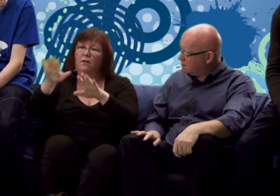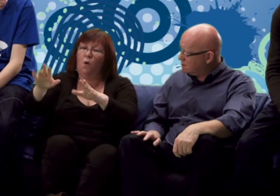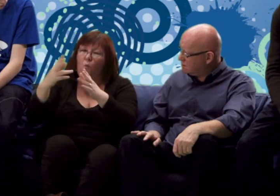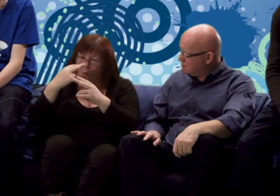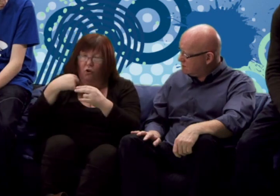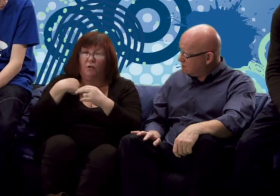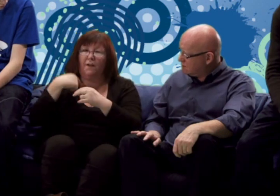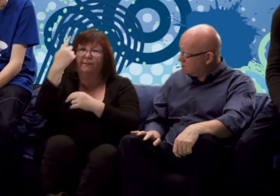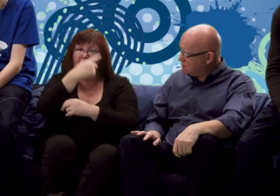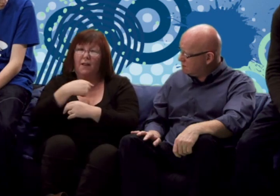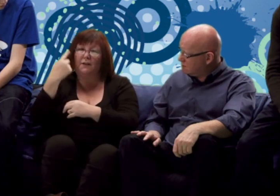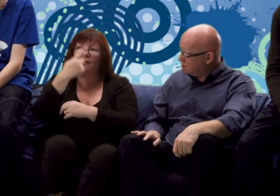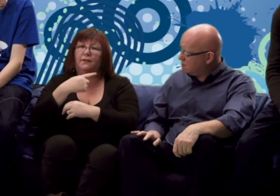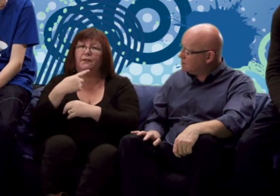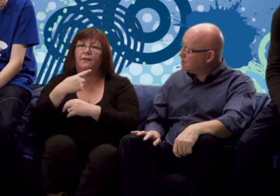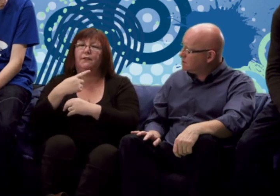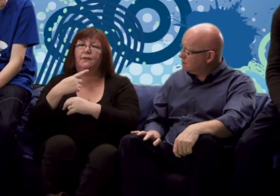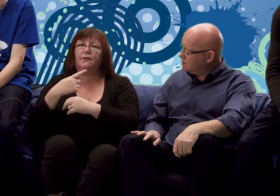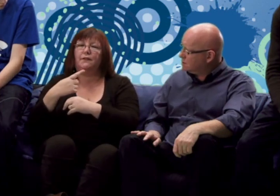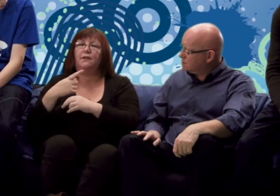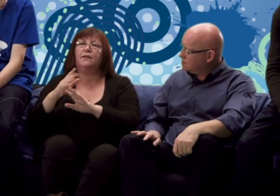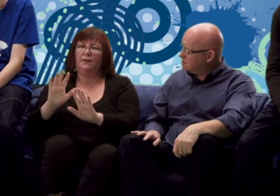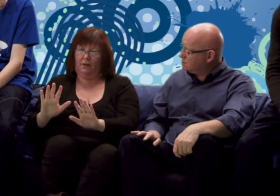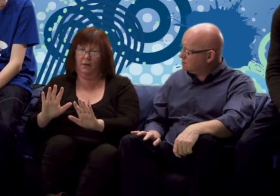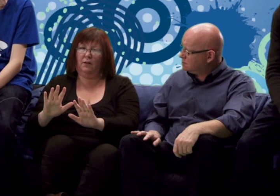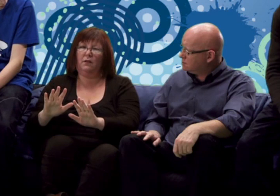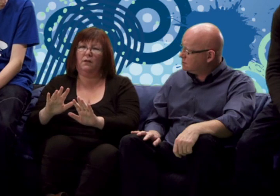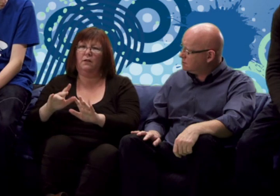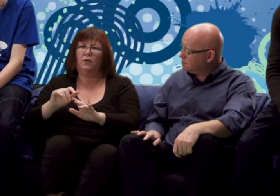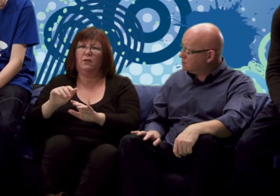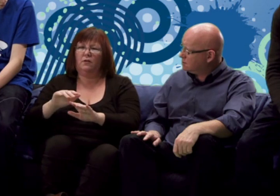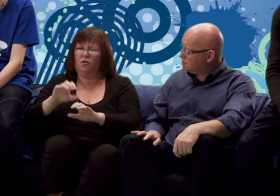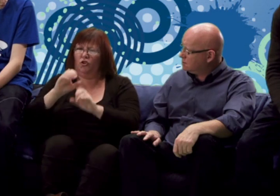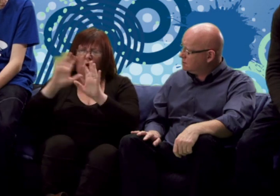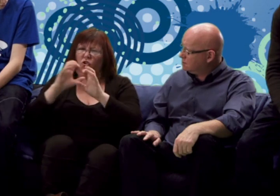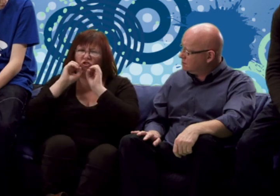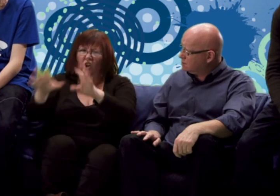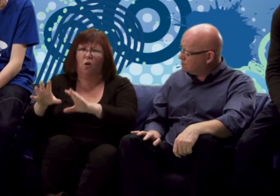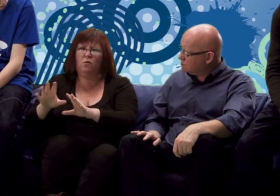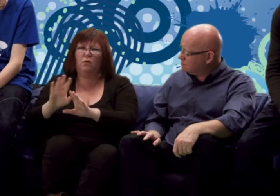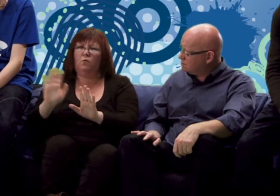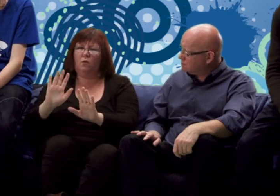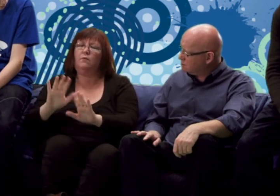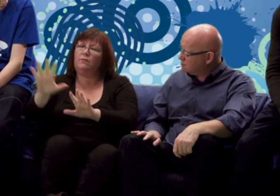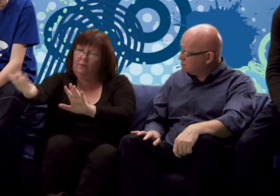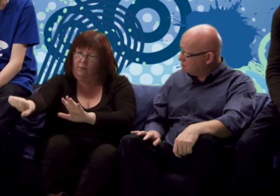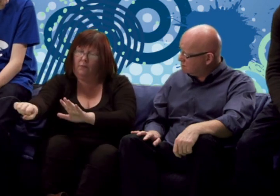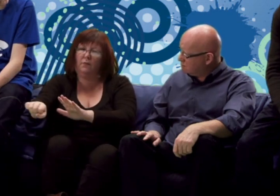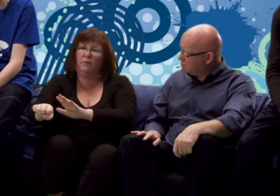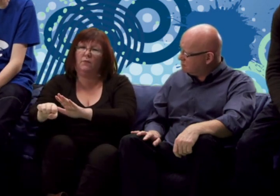you, that they're looking at your facial expression and not distracted elsewhere. Don't ever shout at a child. Take their hand and get